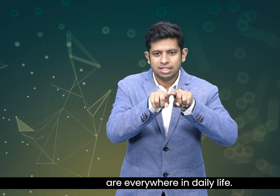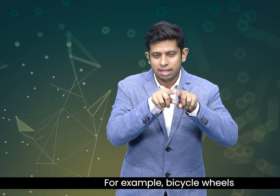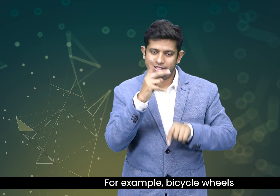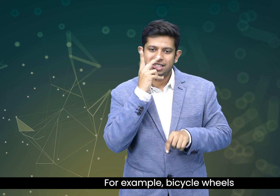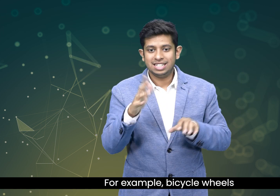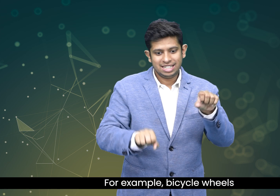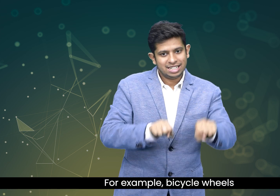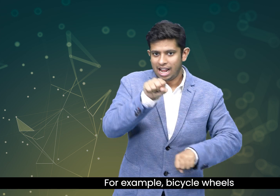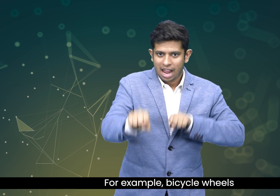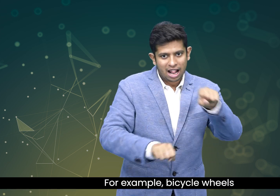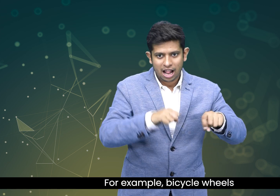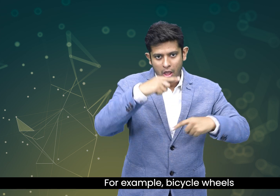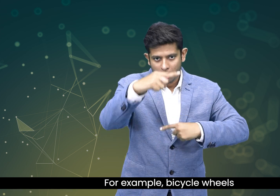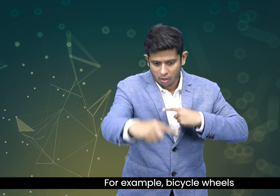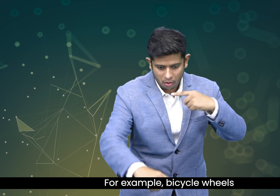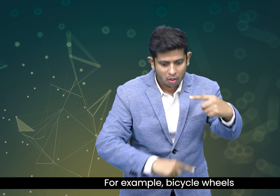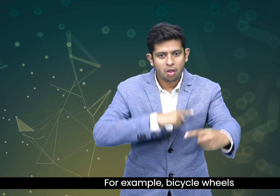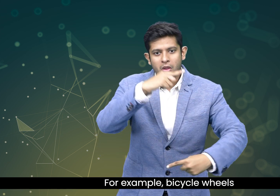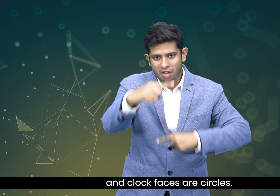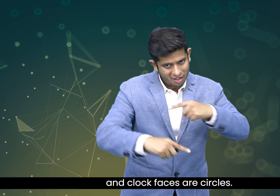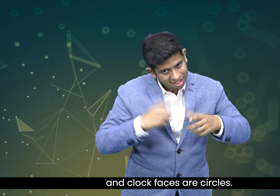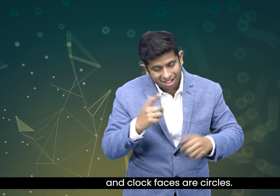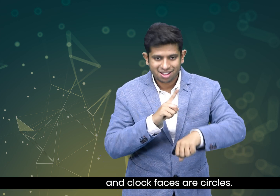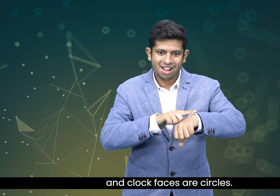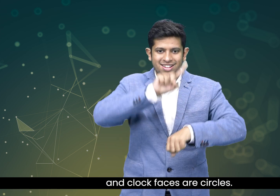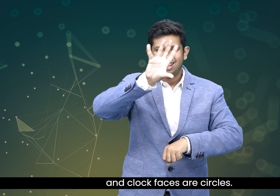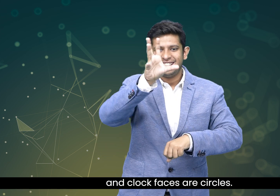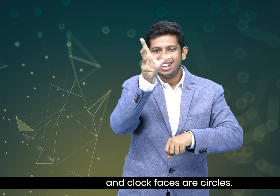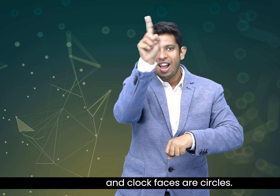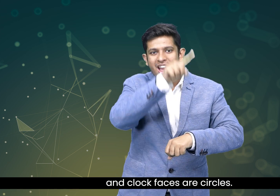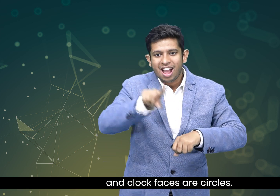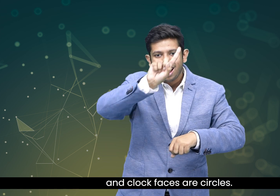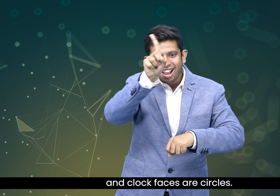For example, bicycle wheels and clock faces are circles.